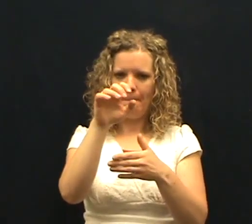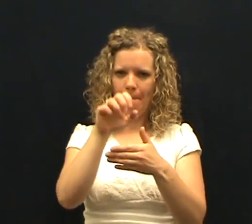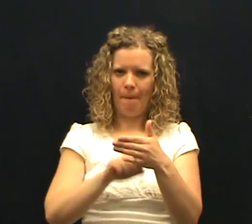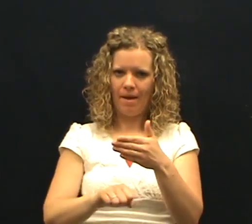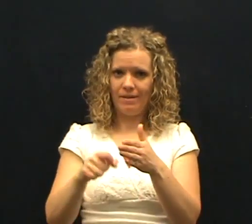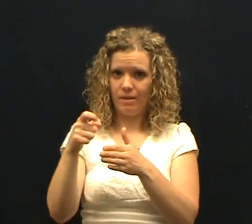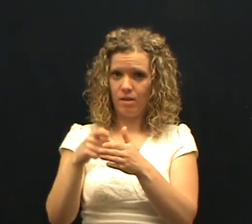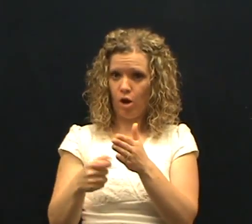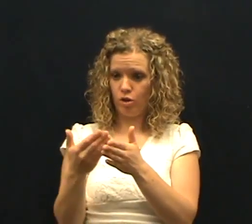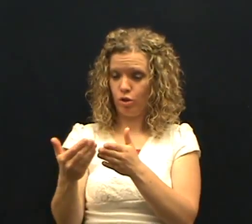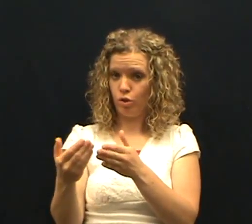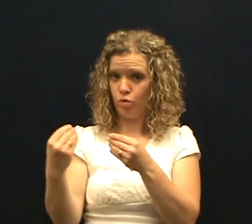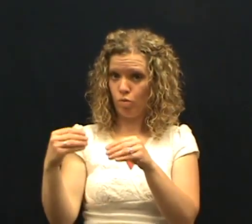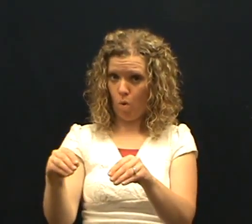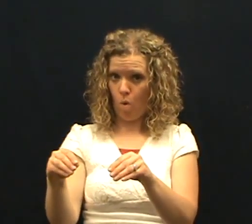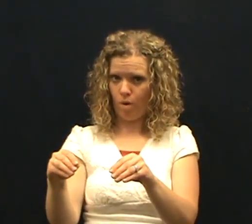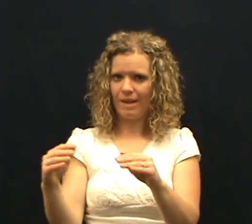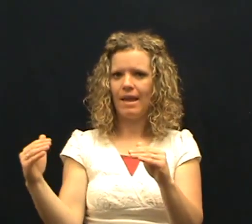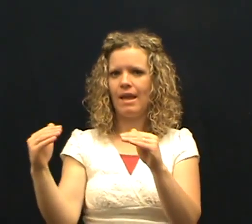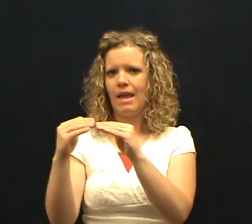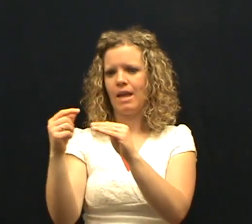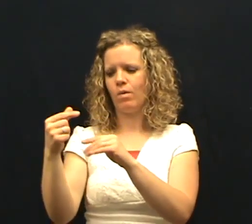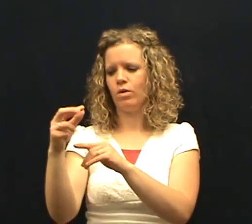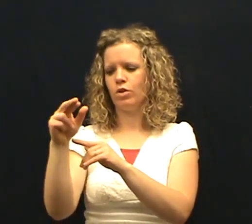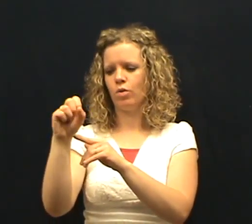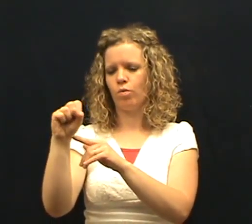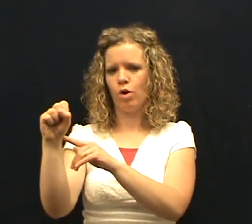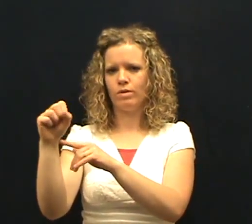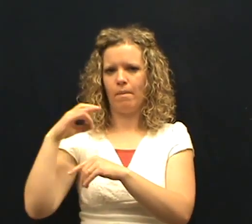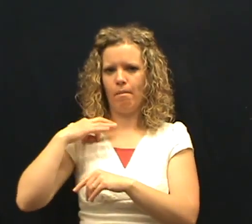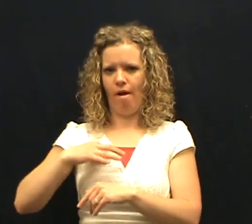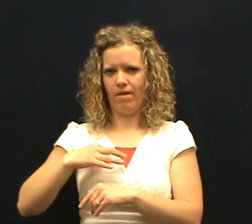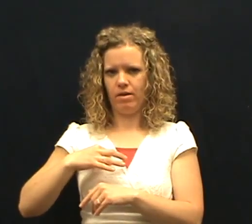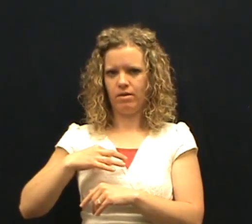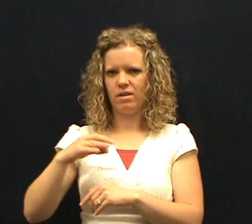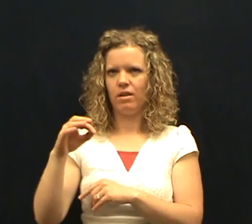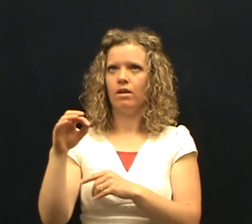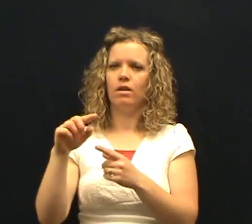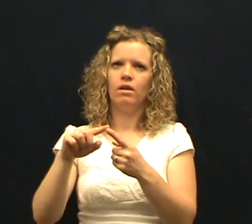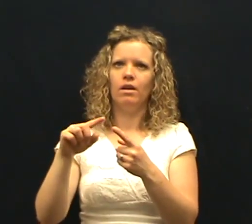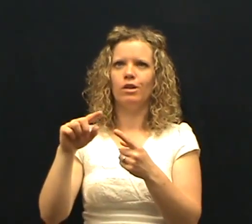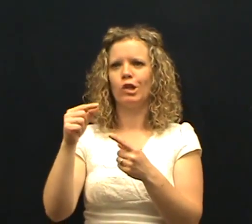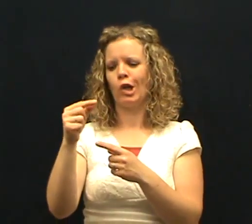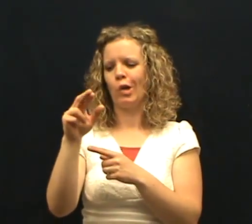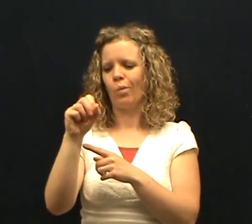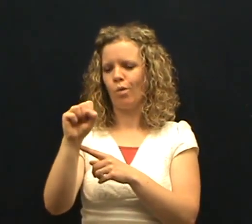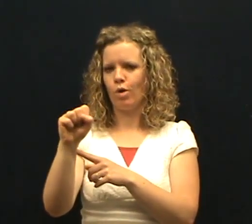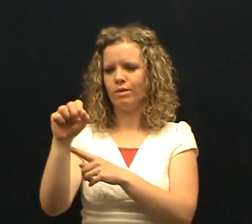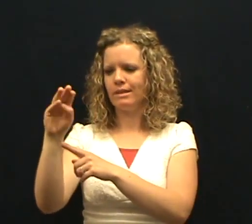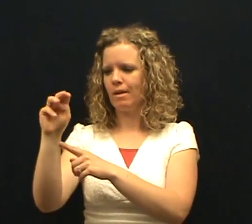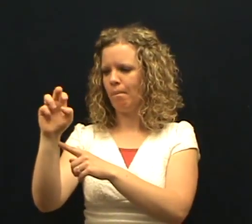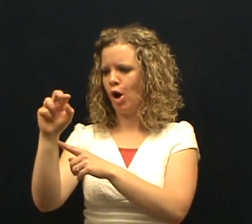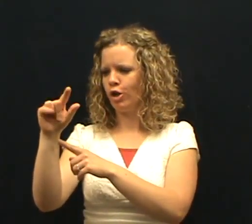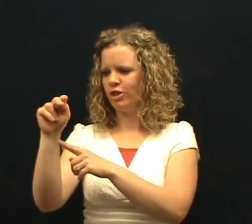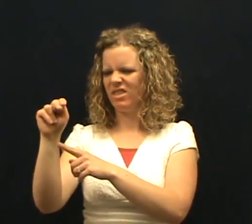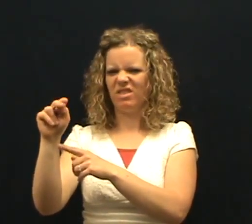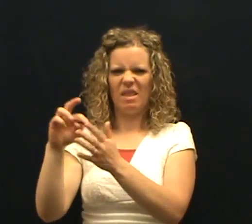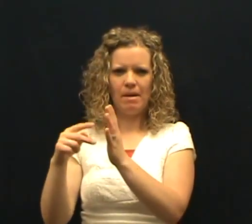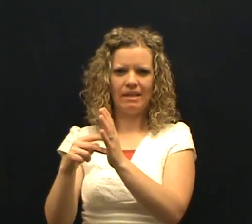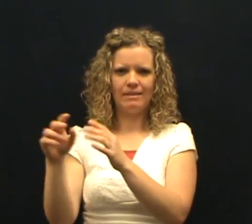us gross profit or gross margin, and be familiar with both of those terms because they're used interchangeably. And then we